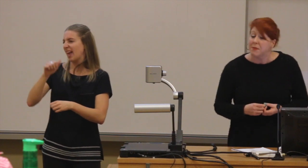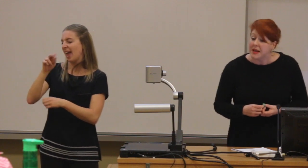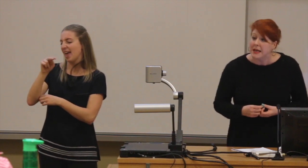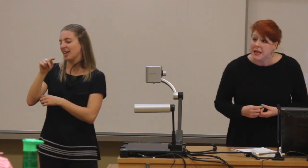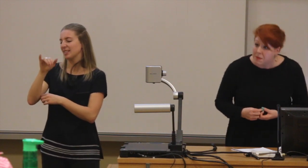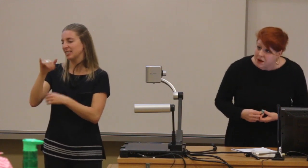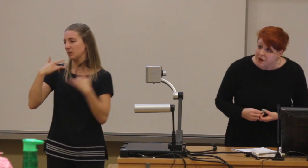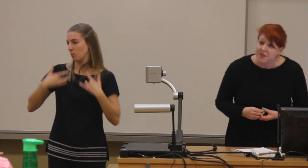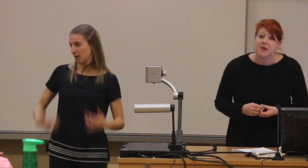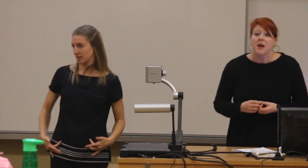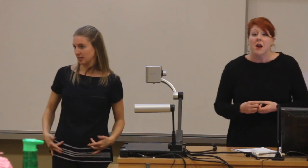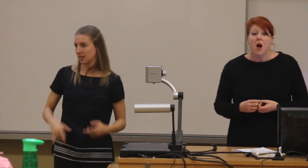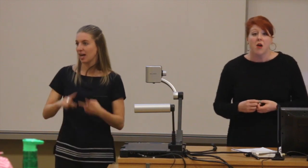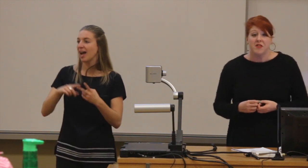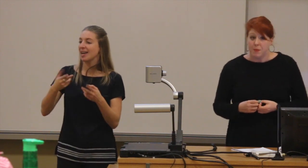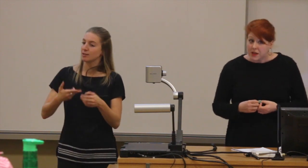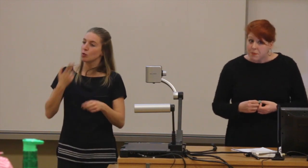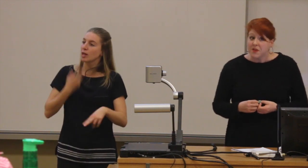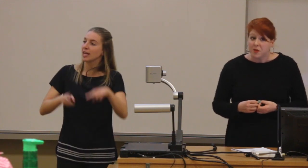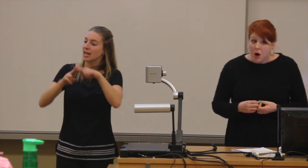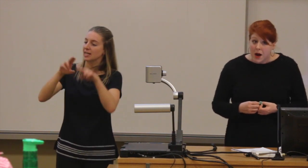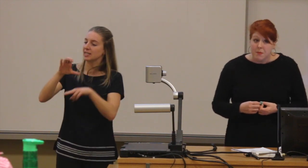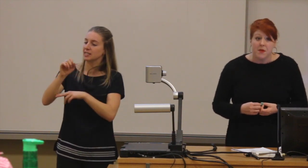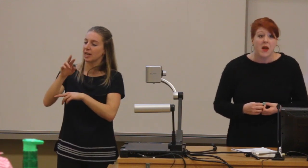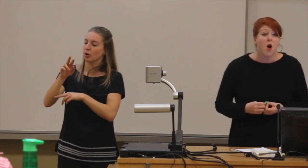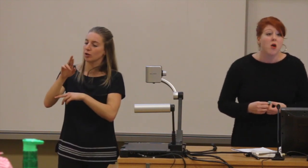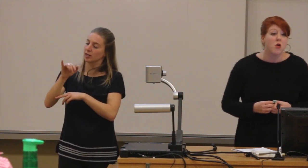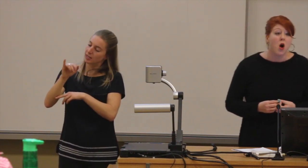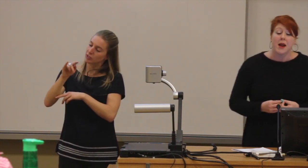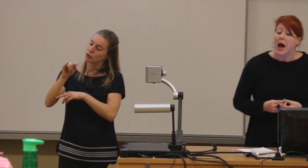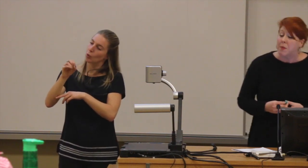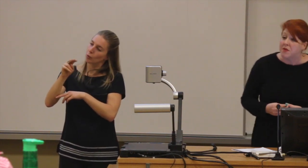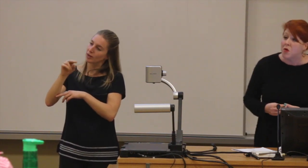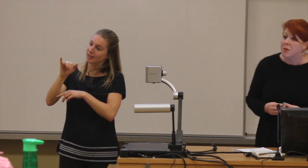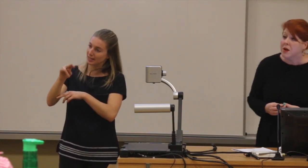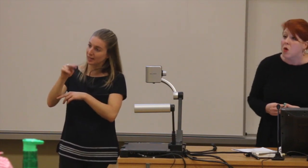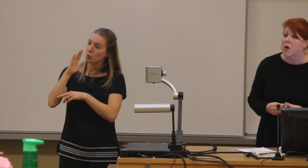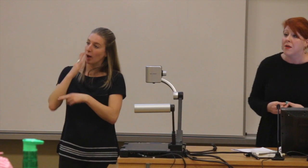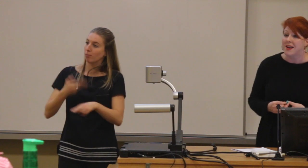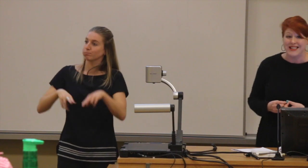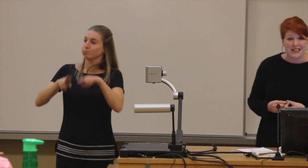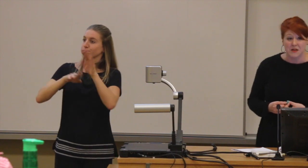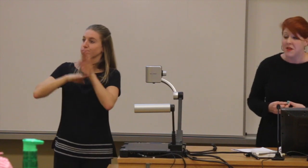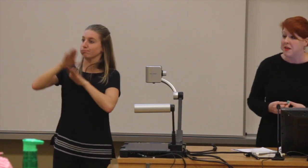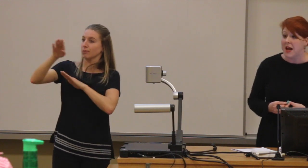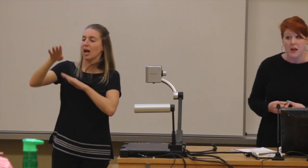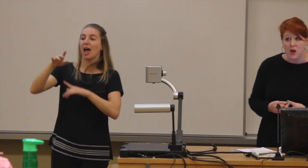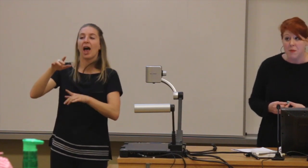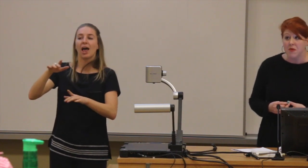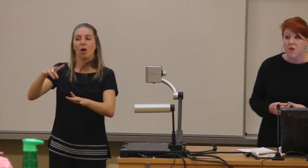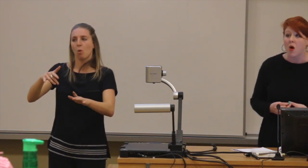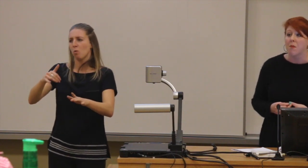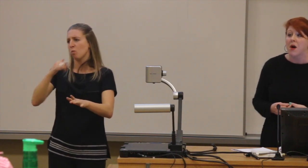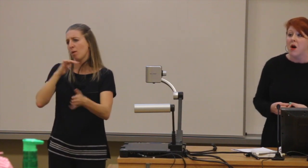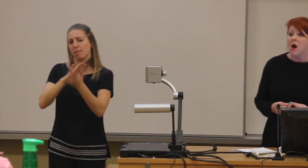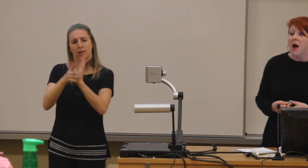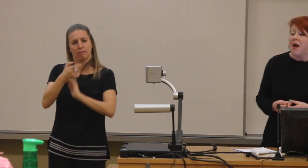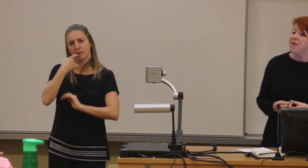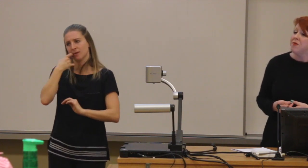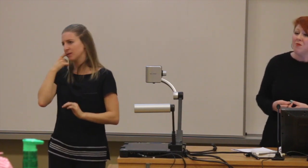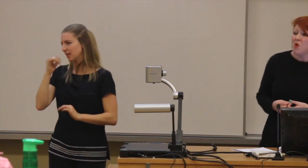serotonin reuptake inhibitors, are typically prescribed. They are not habit-forming or addictive in any shape or